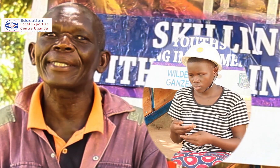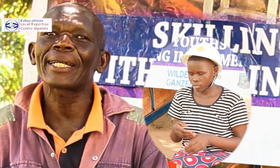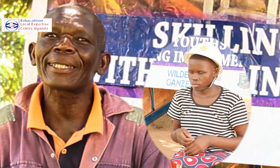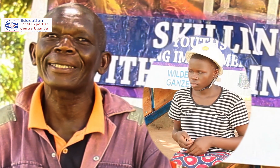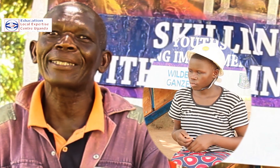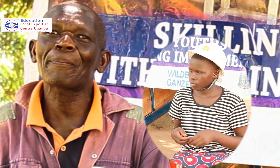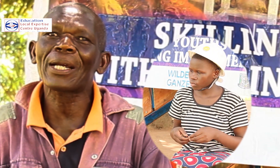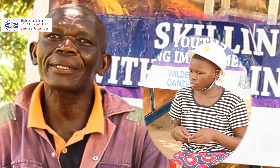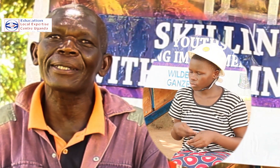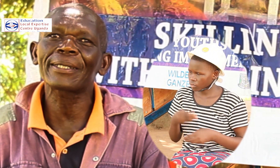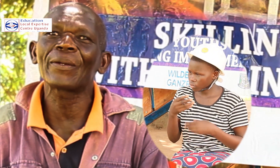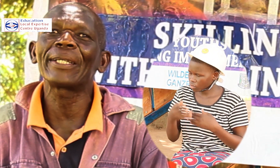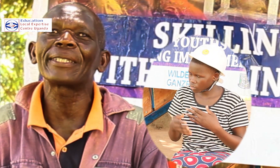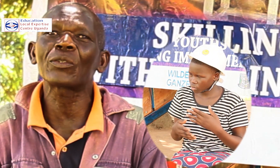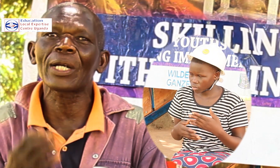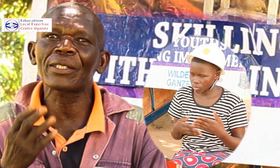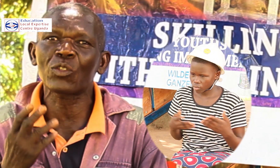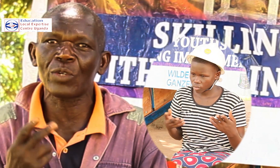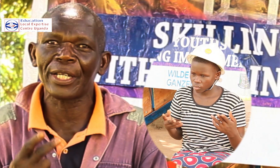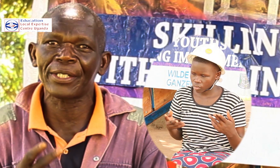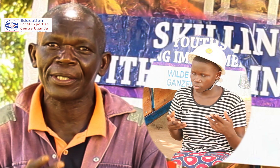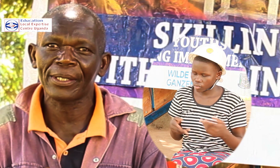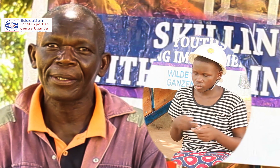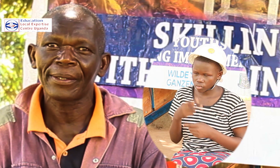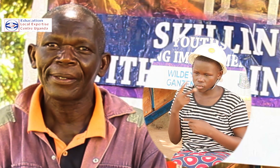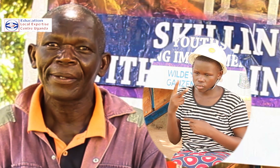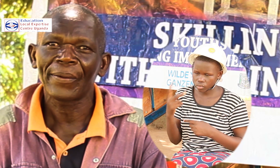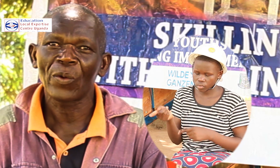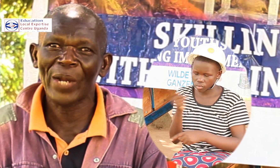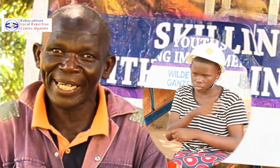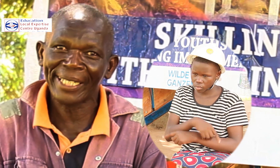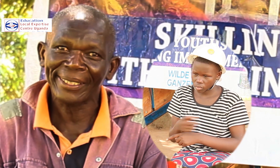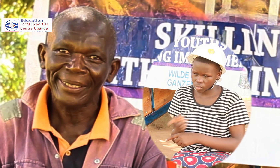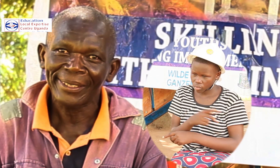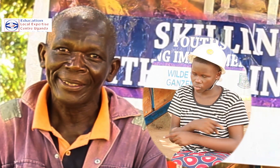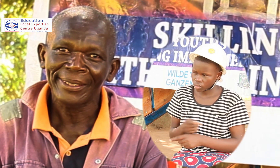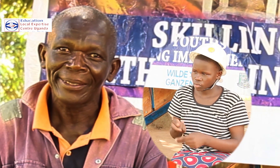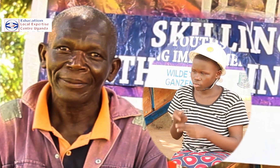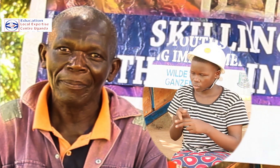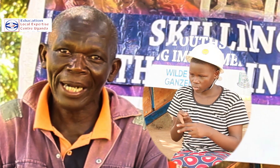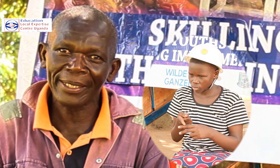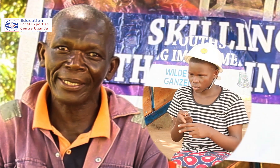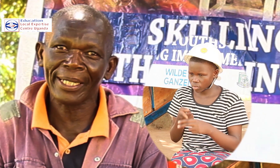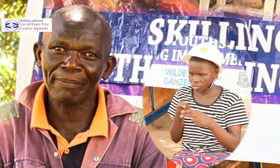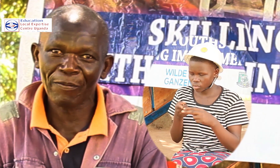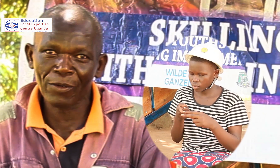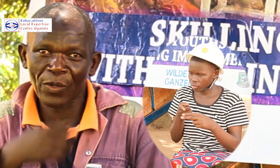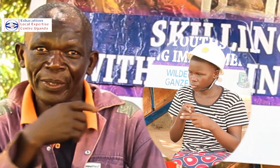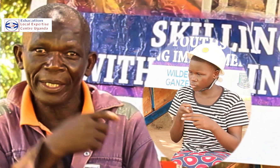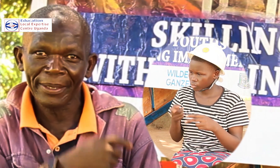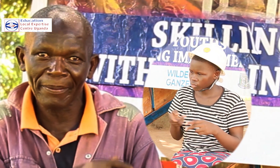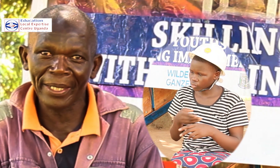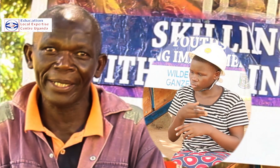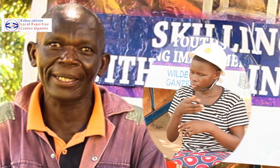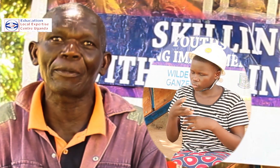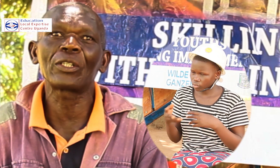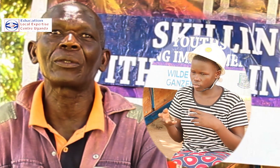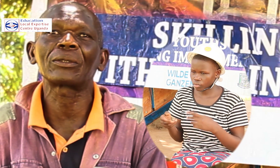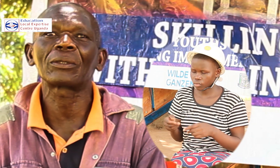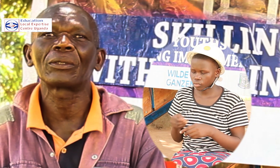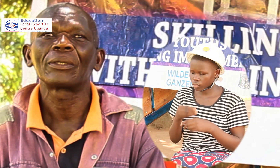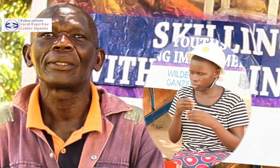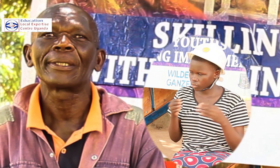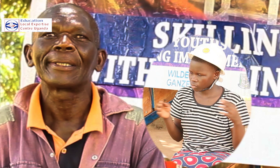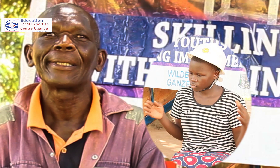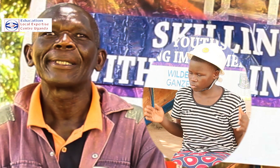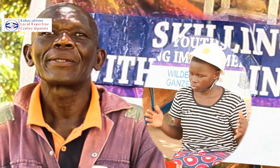So they started that practice. It took us 2 days welding, practicing before we begin the